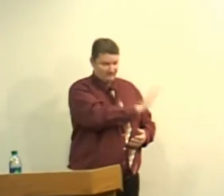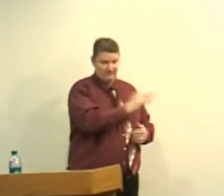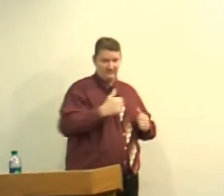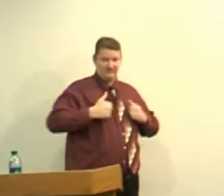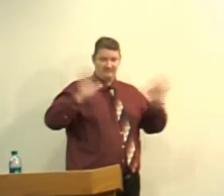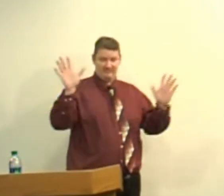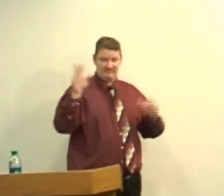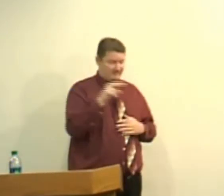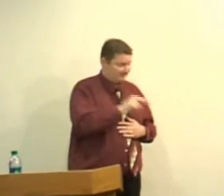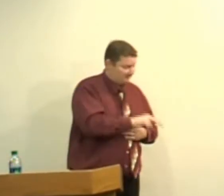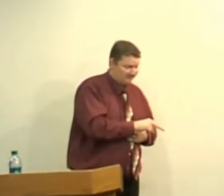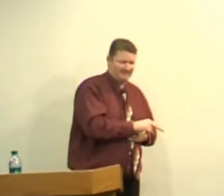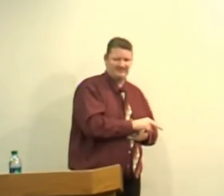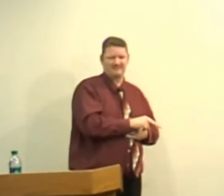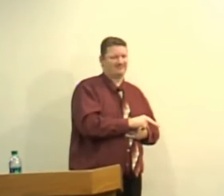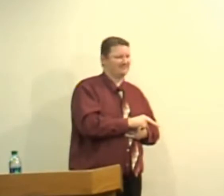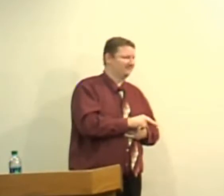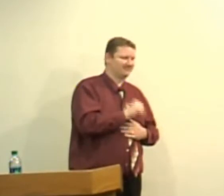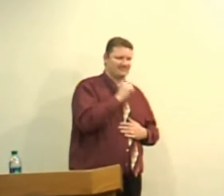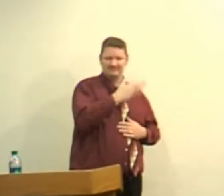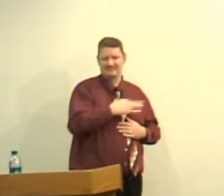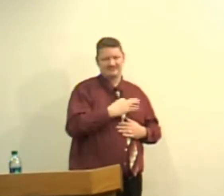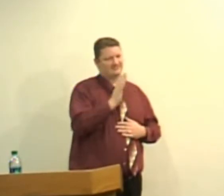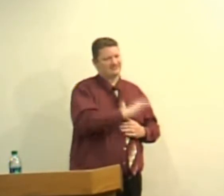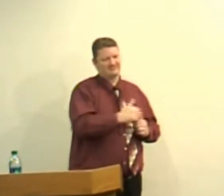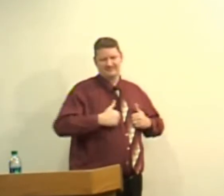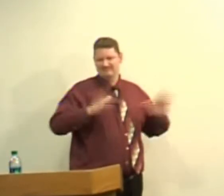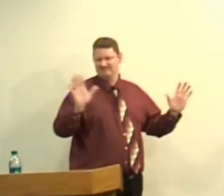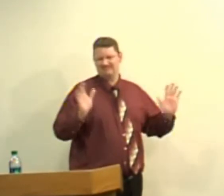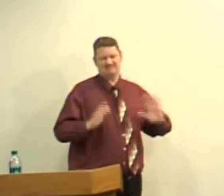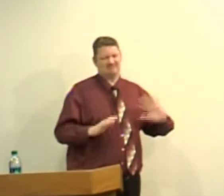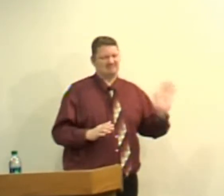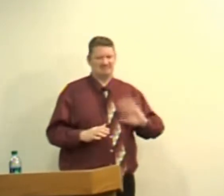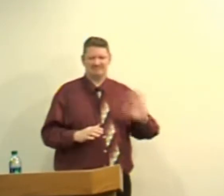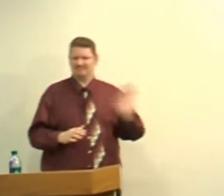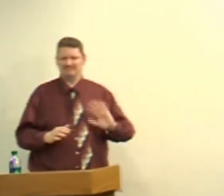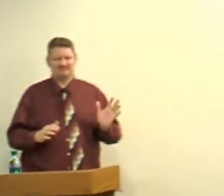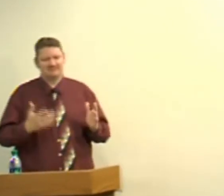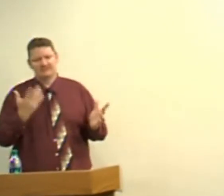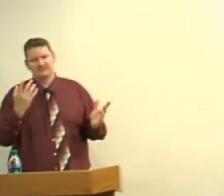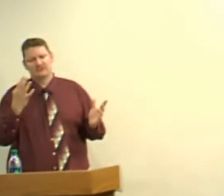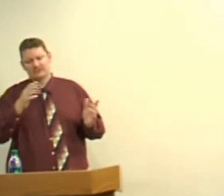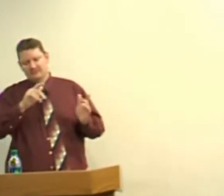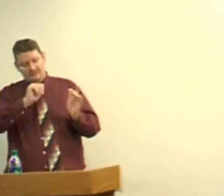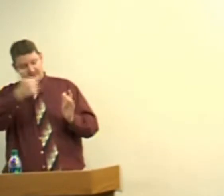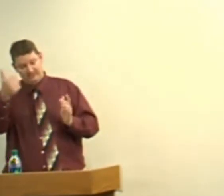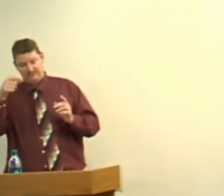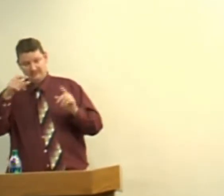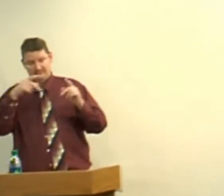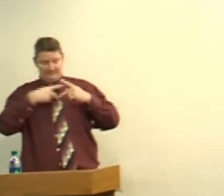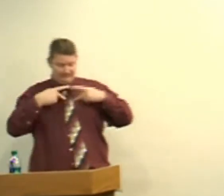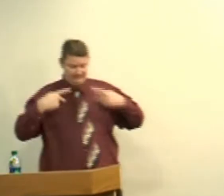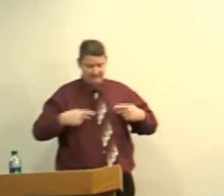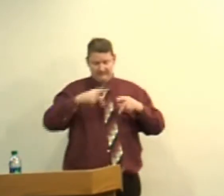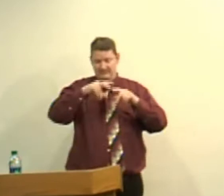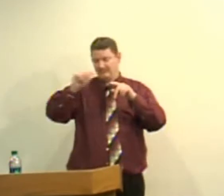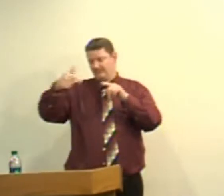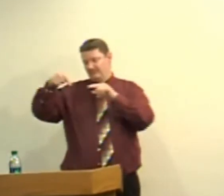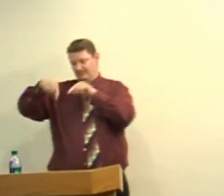that right. And God looks at this, and is not pleased with this, and it's not sacrifice. And then there was another